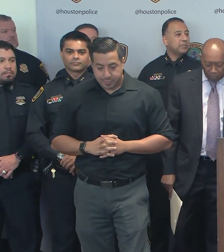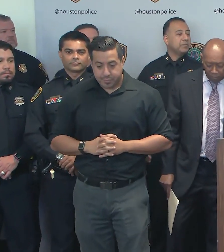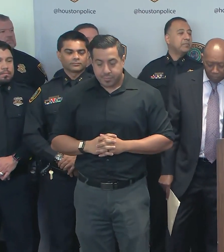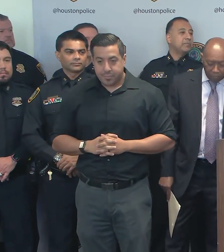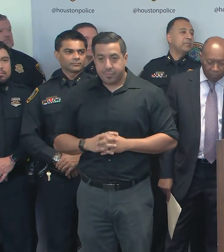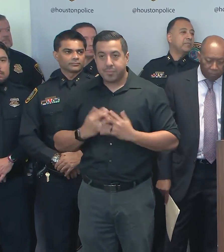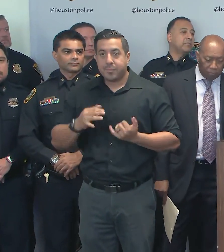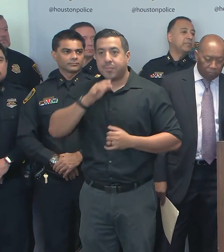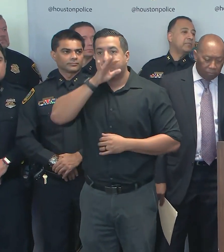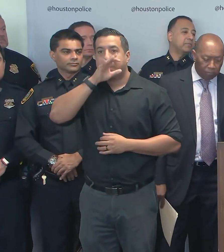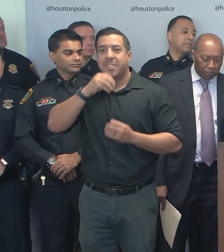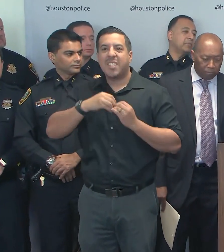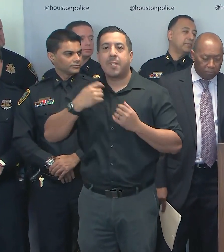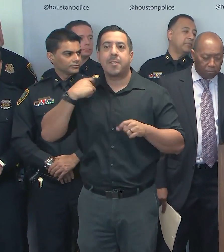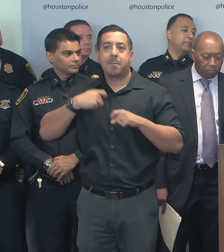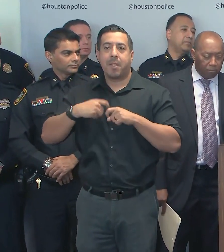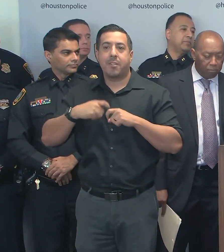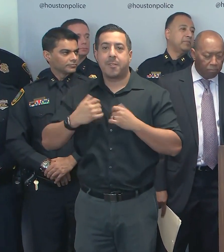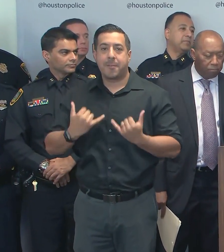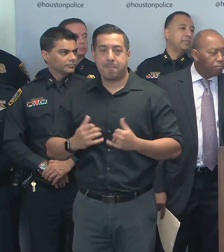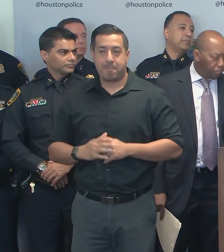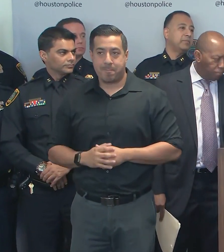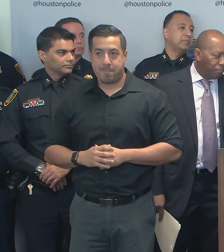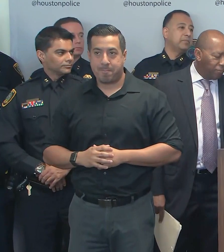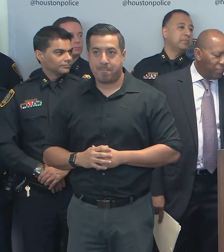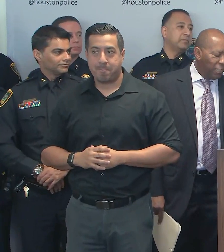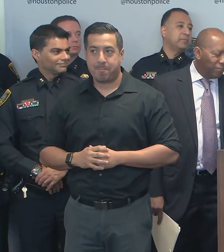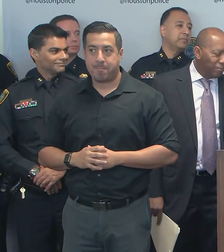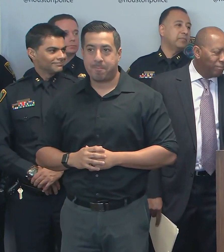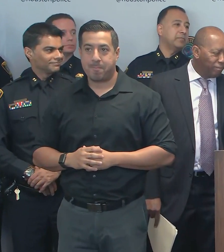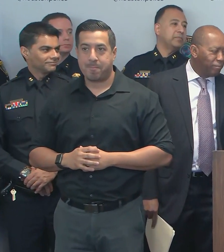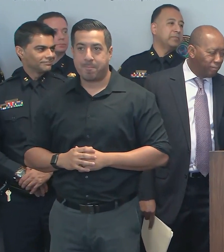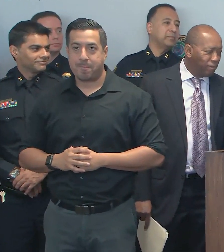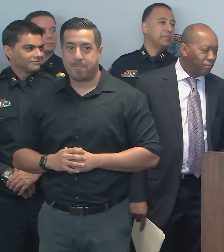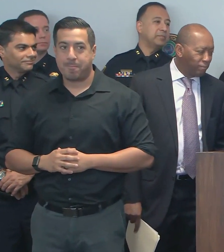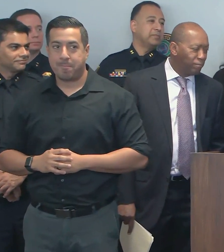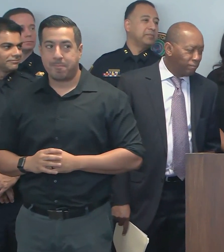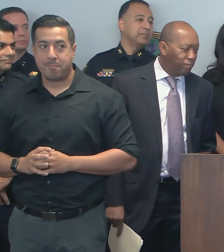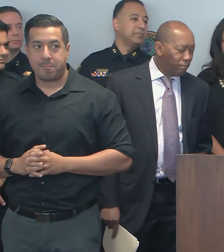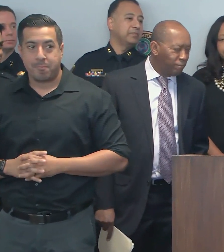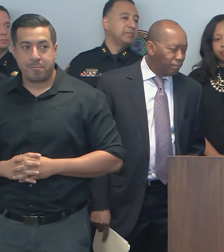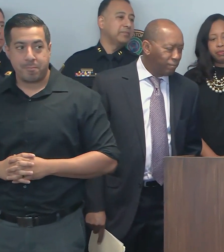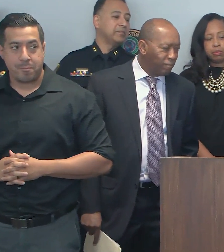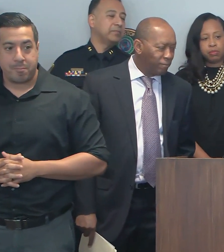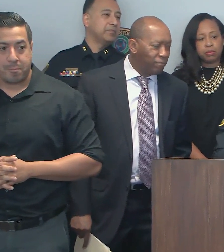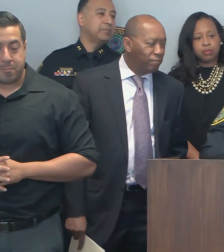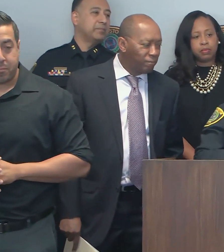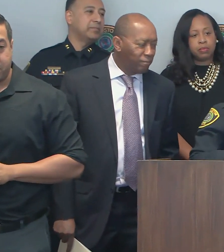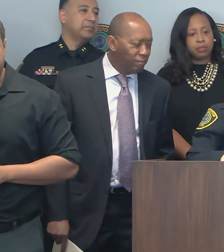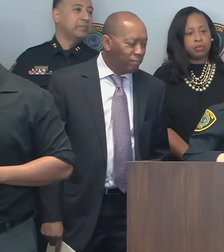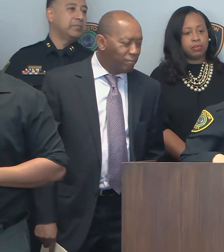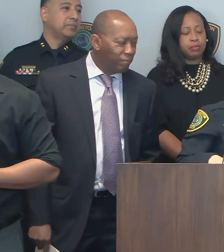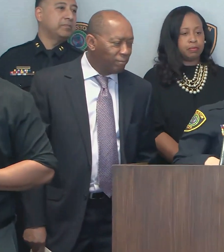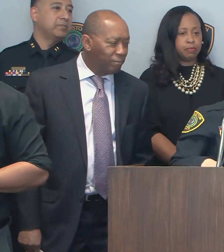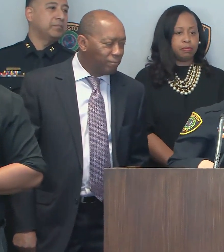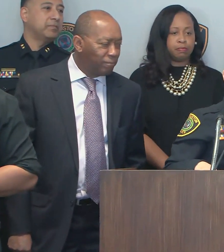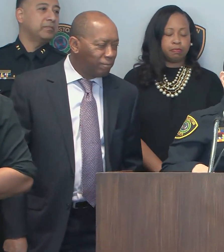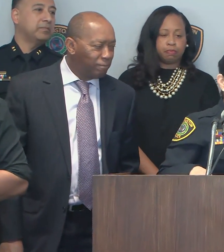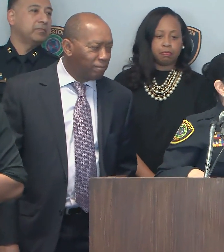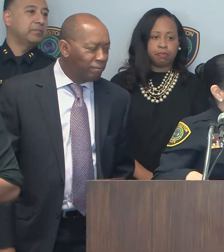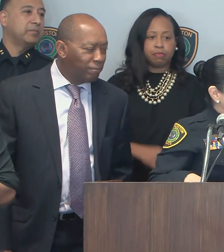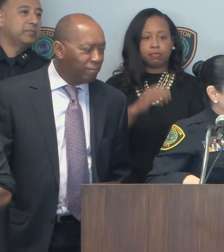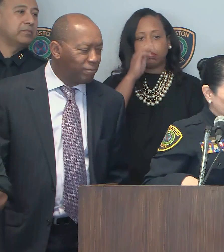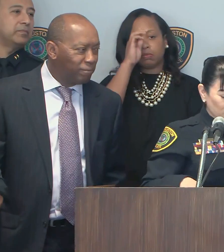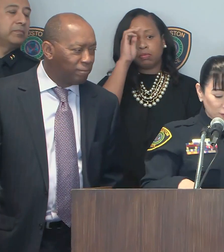Buenos días y gracias a todos por estar aquí. Alcalde, gracias otra vez por su liderazgo aquí en la ciudad de Houston, también con el jefe